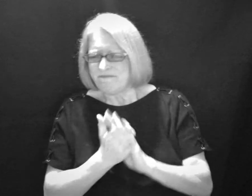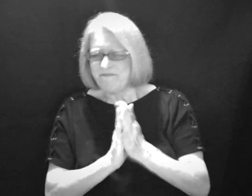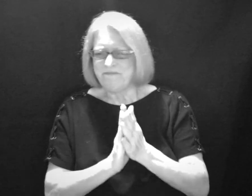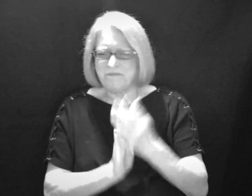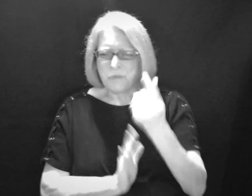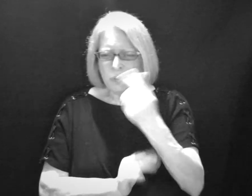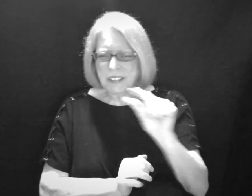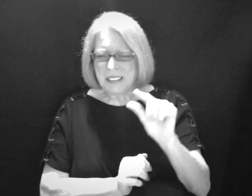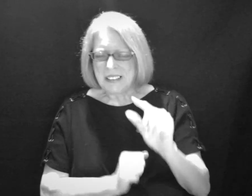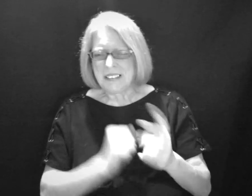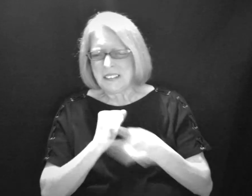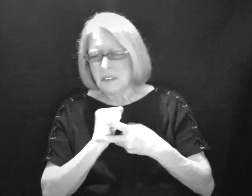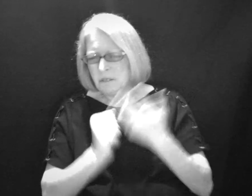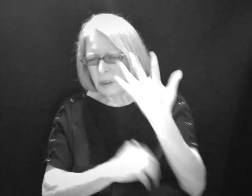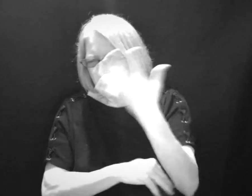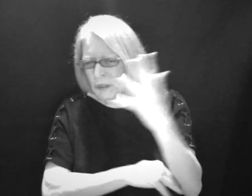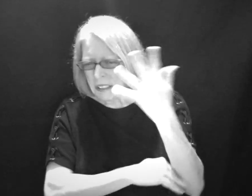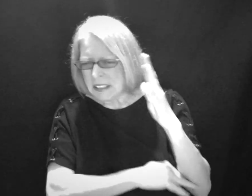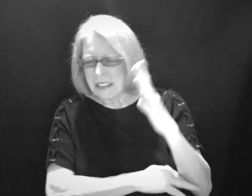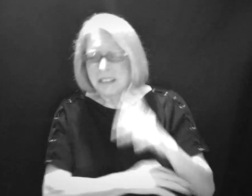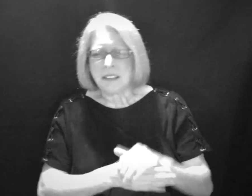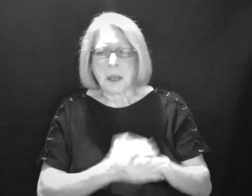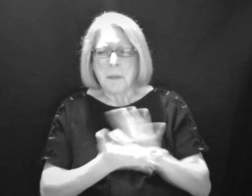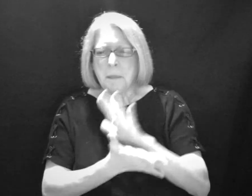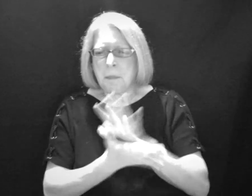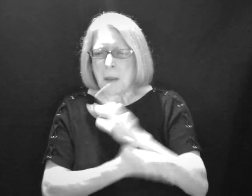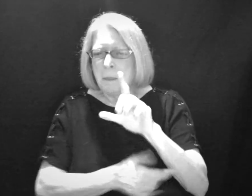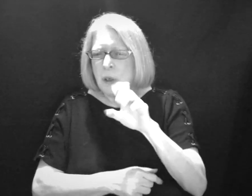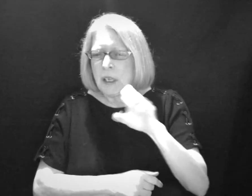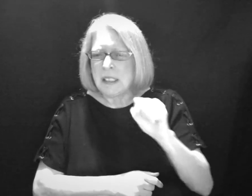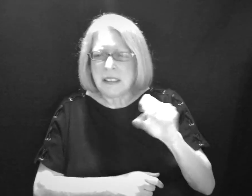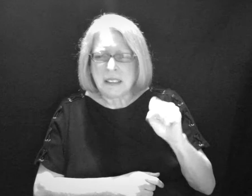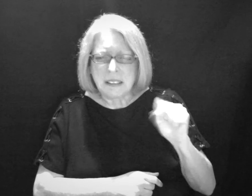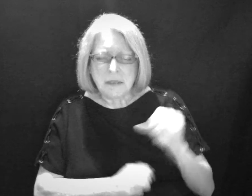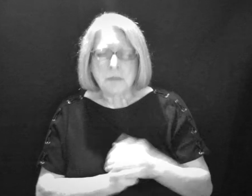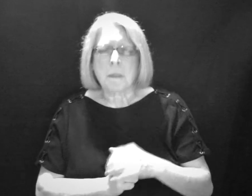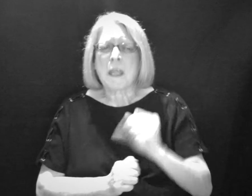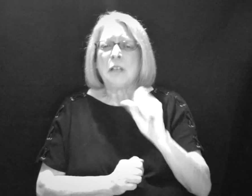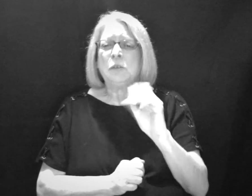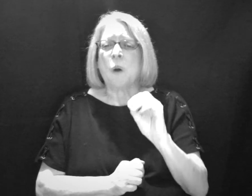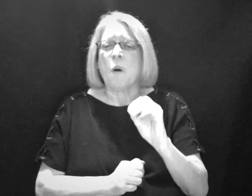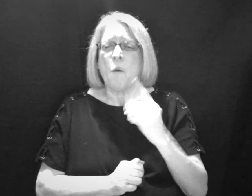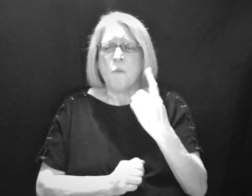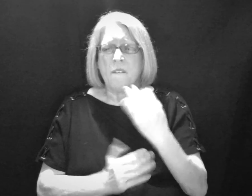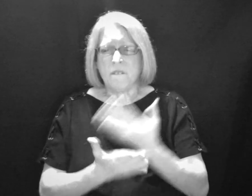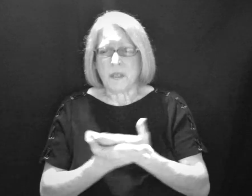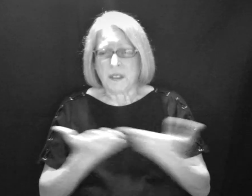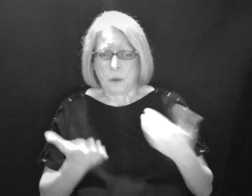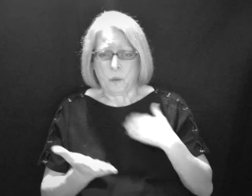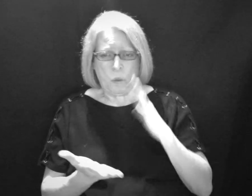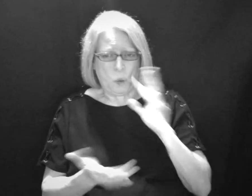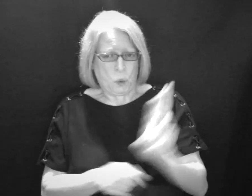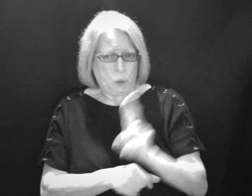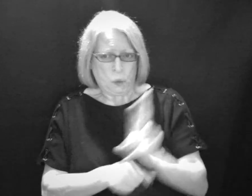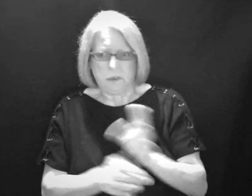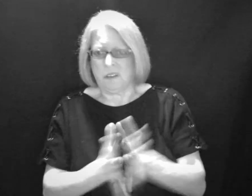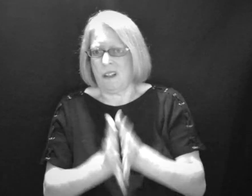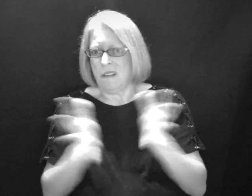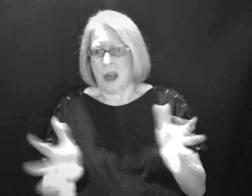continue with that and click on it. There we go. And let's see the different options. So we